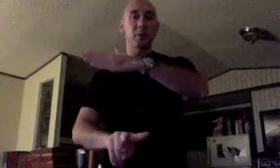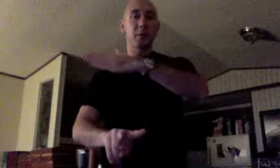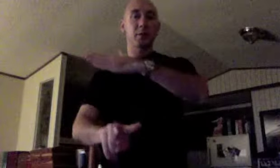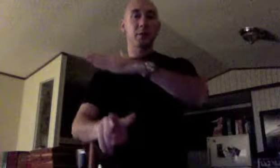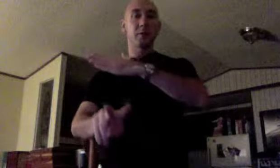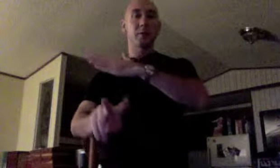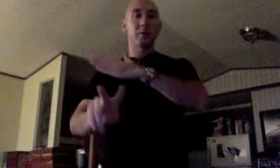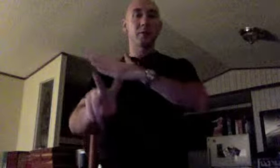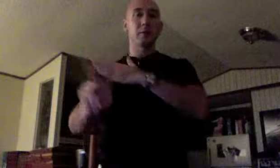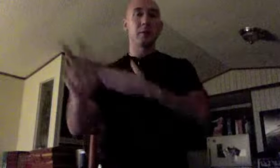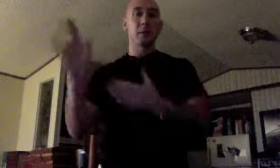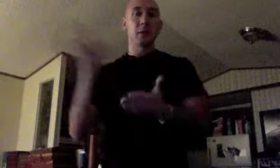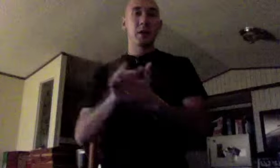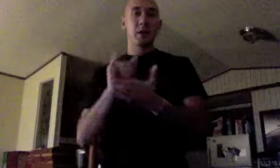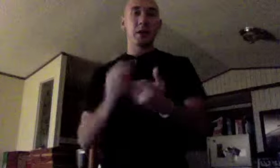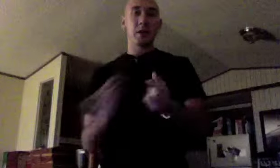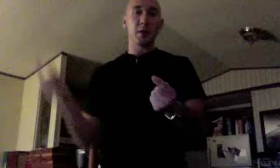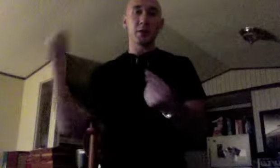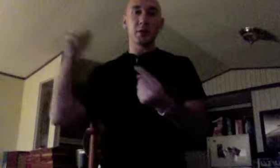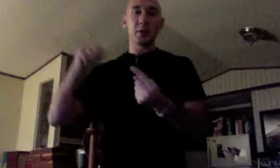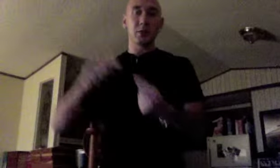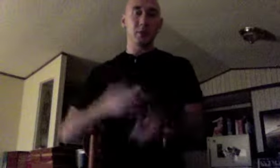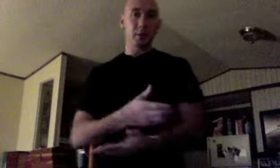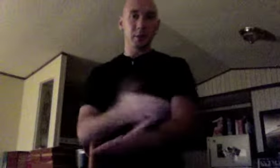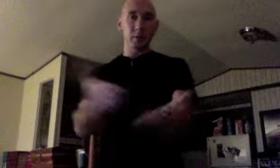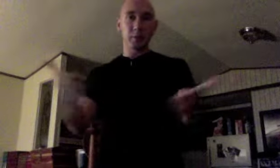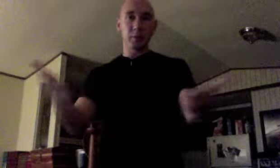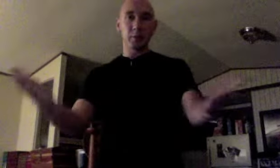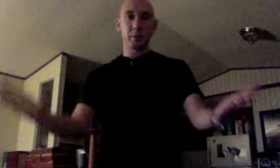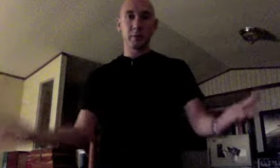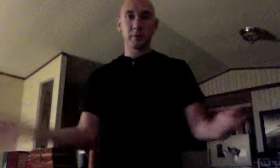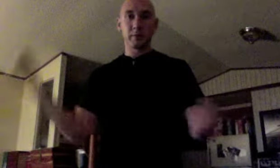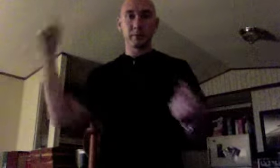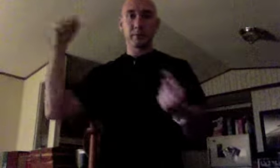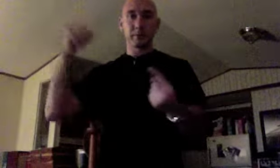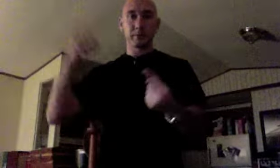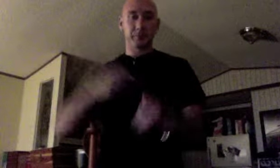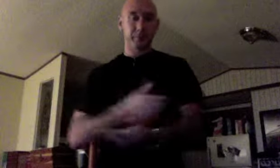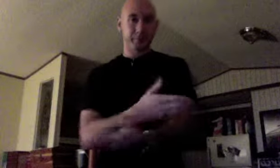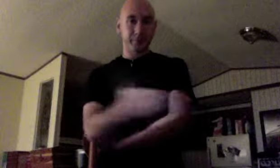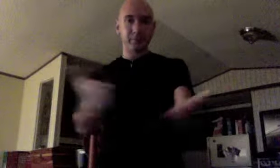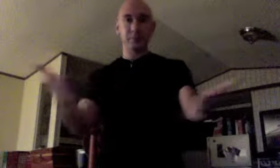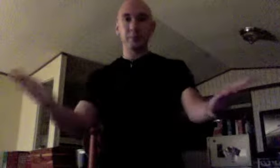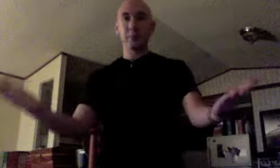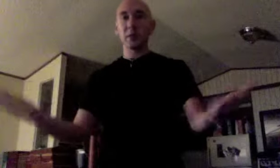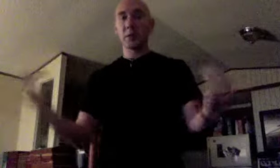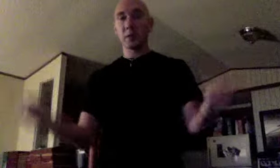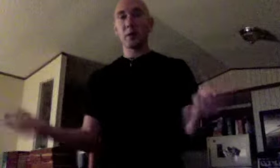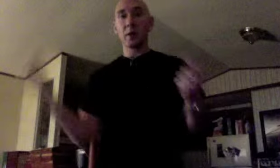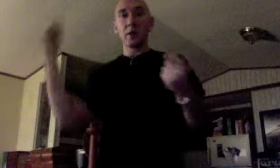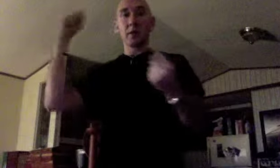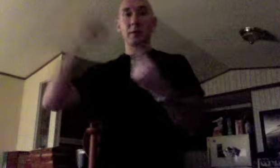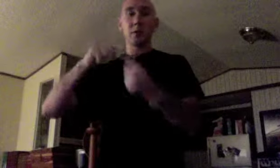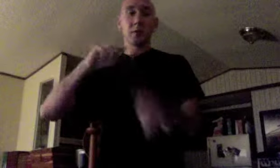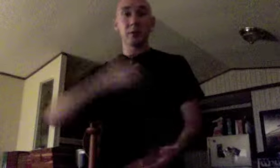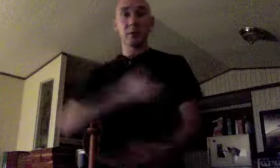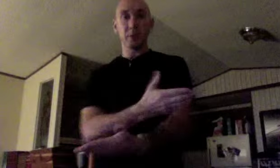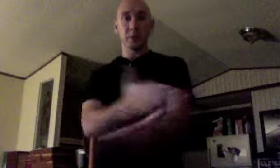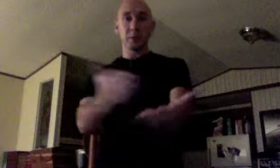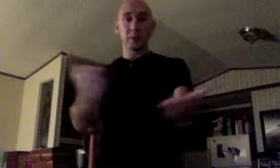that unto you, and unto you,